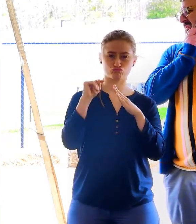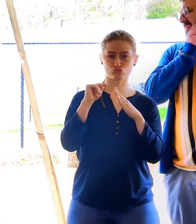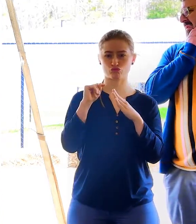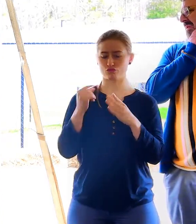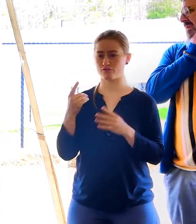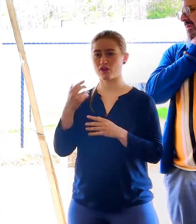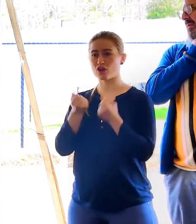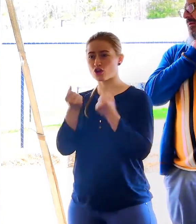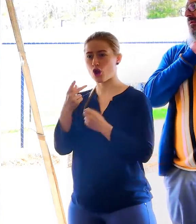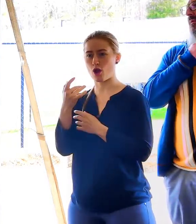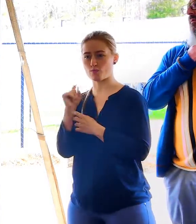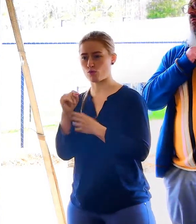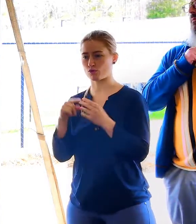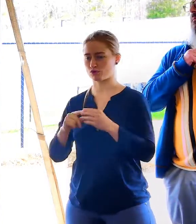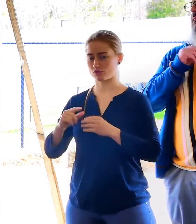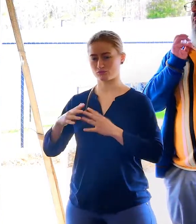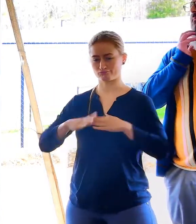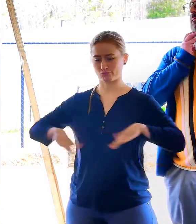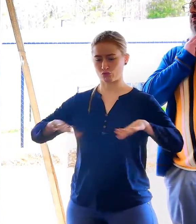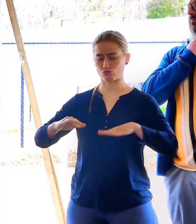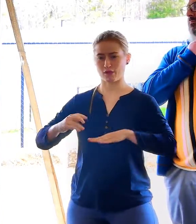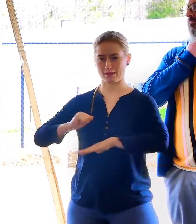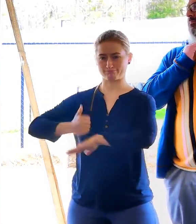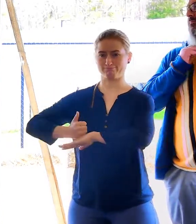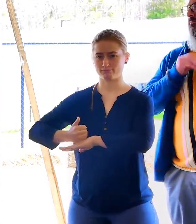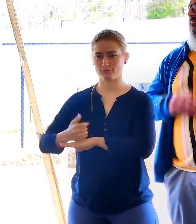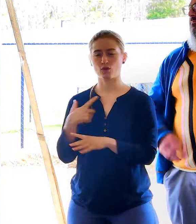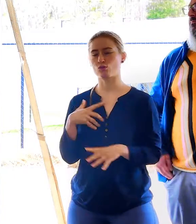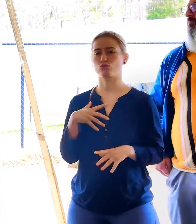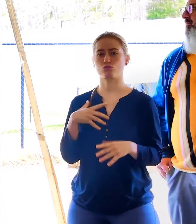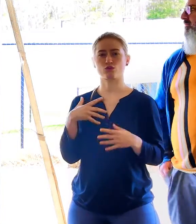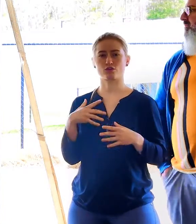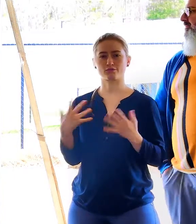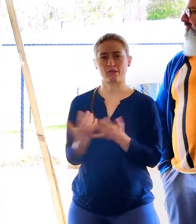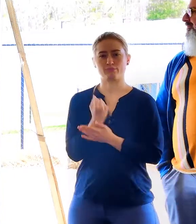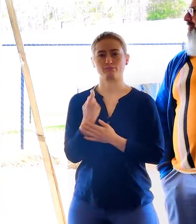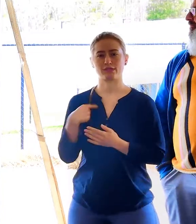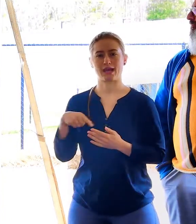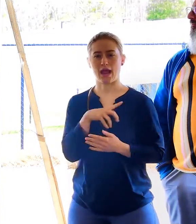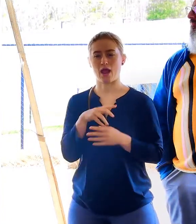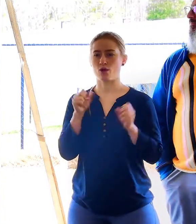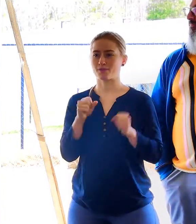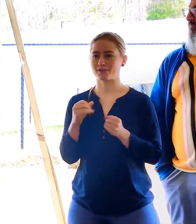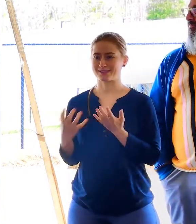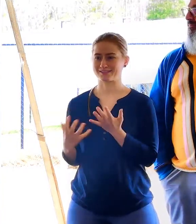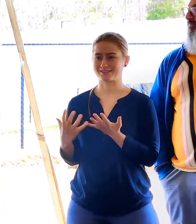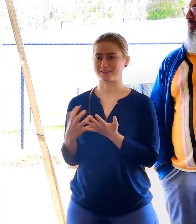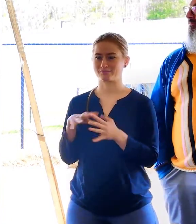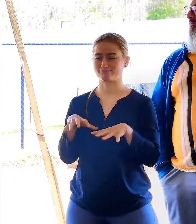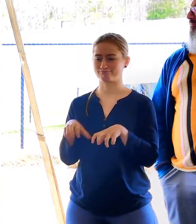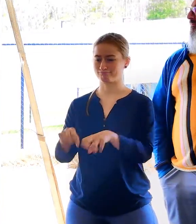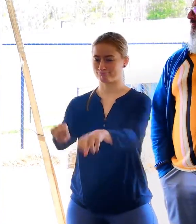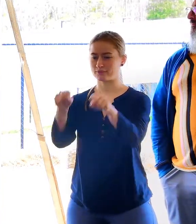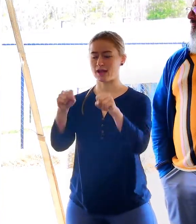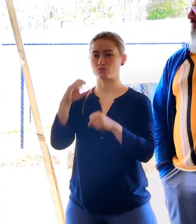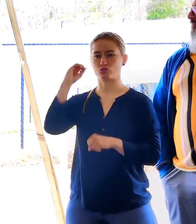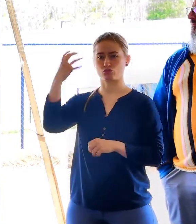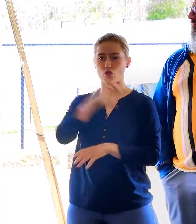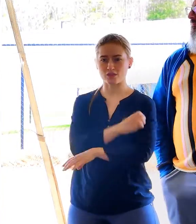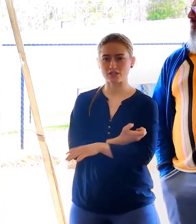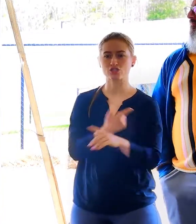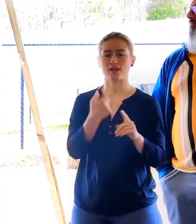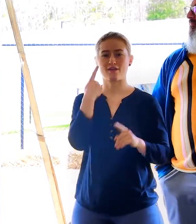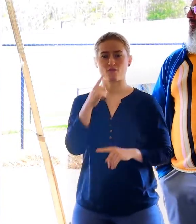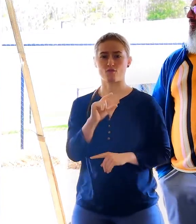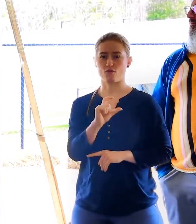we're maximizing our ability to capture solar energy at our libraries, firehouses, police stations,